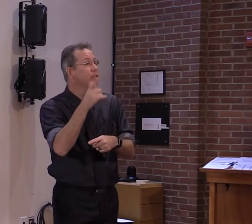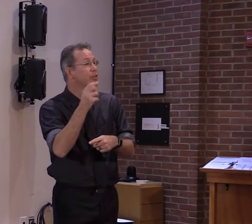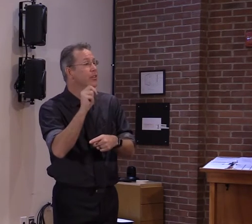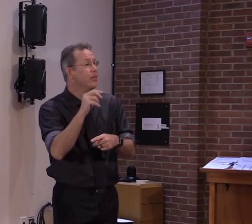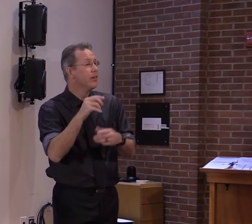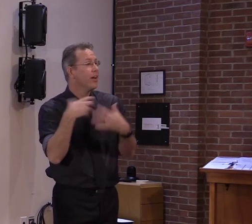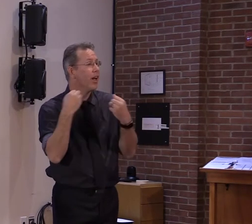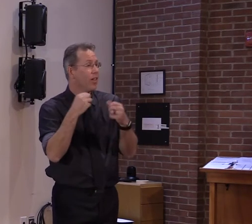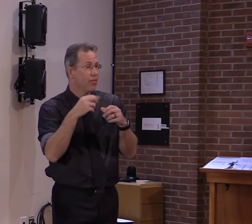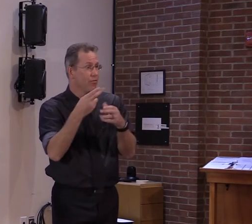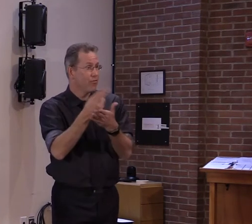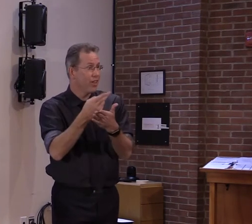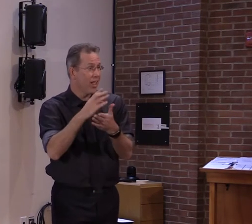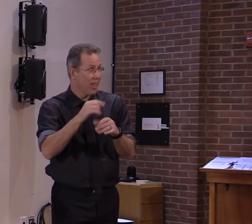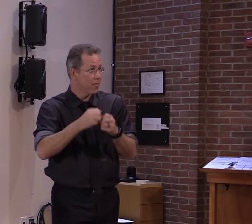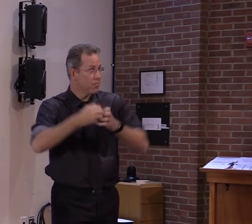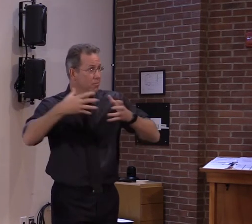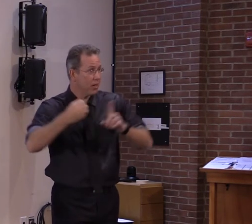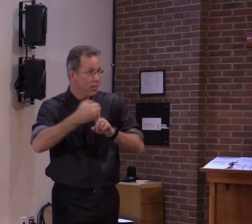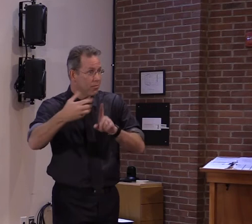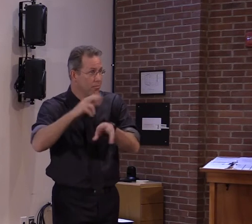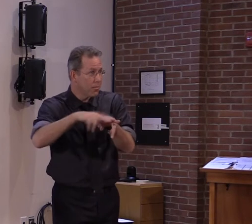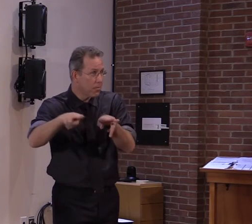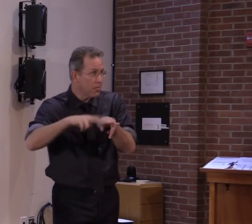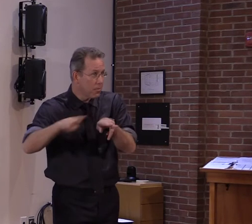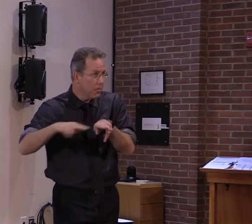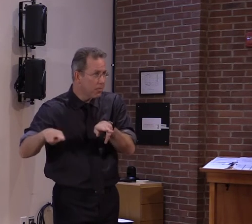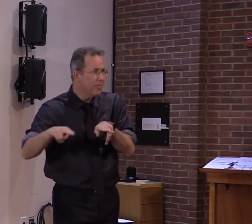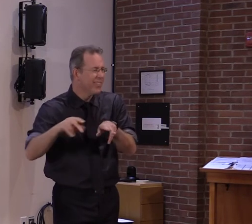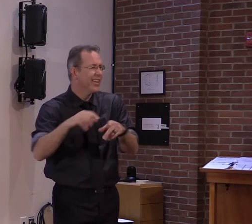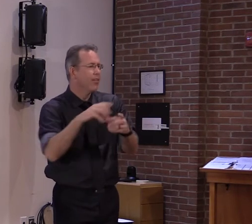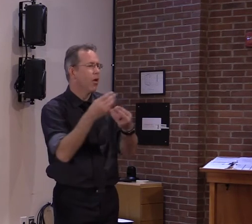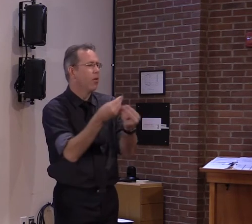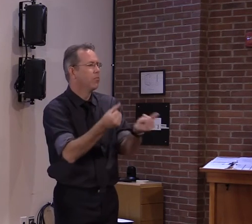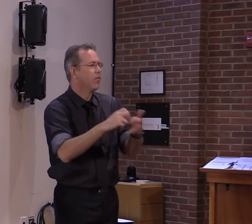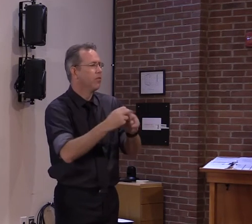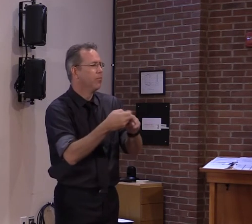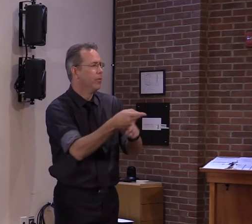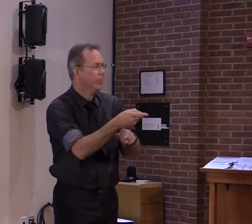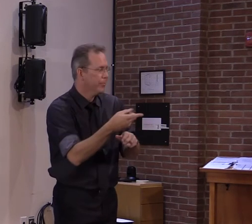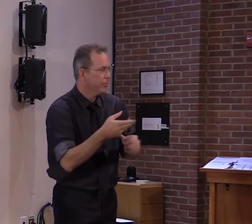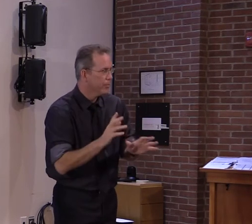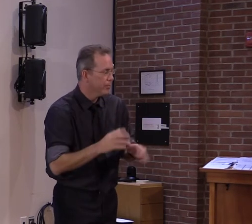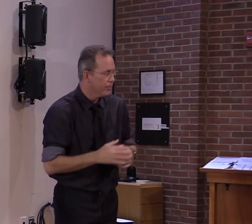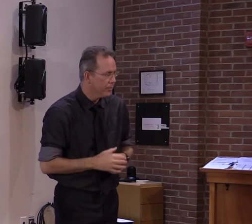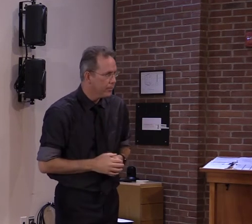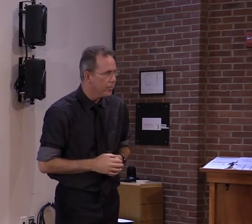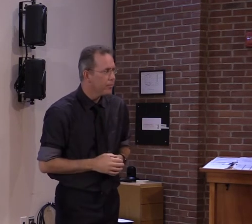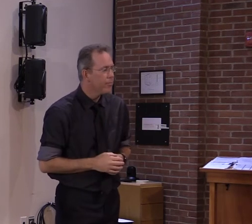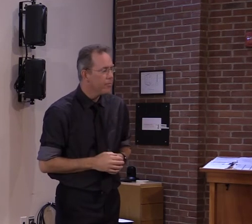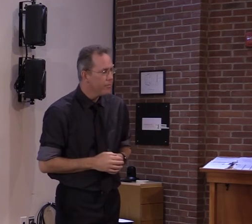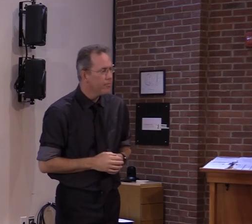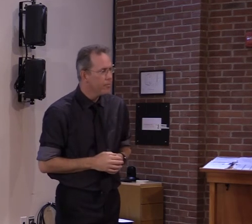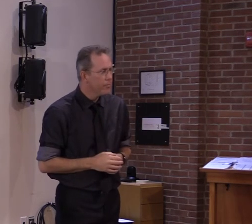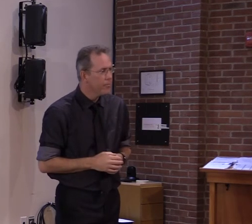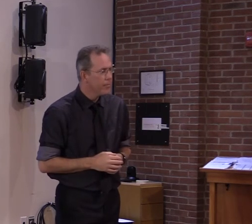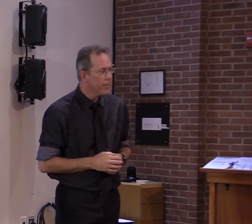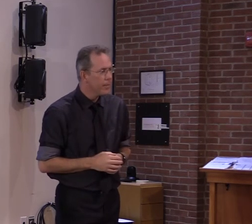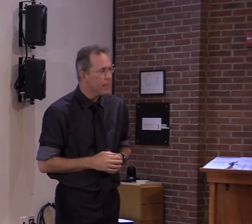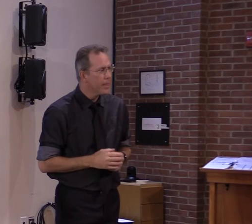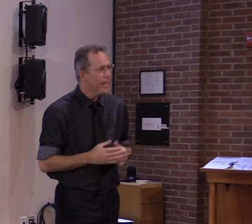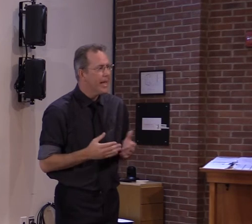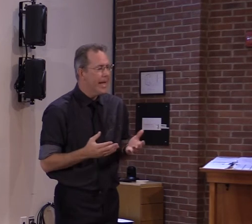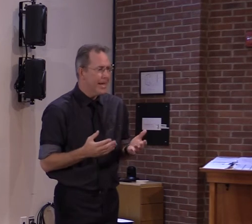very careful in terms of who they're bringing in. But I believe the ability to open